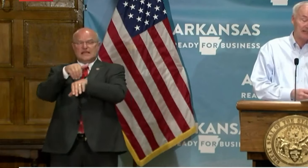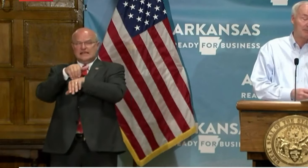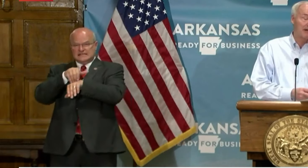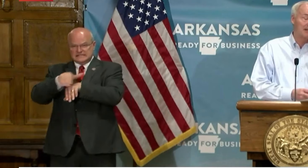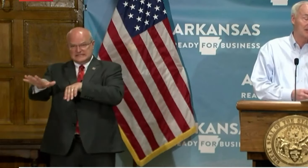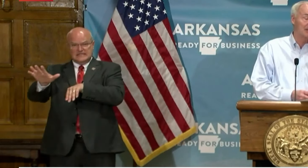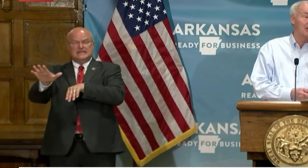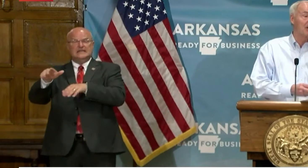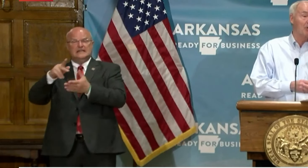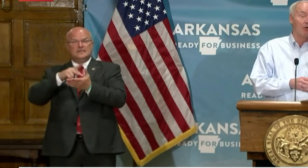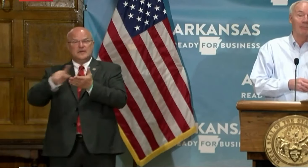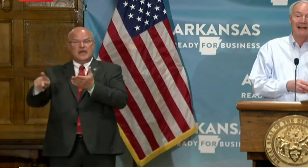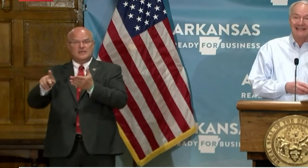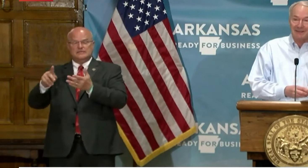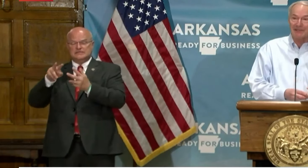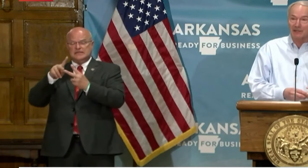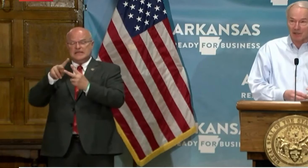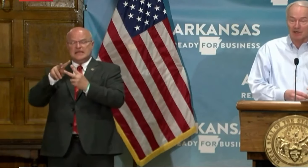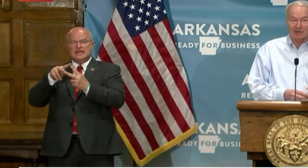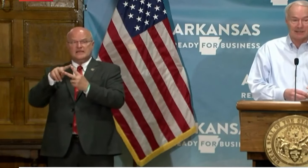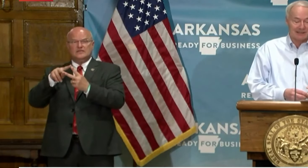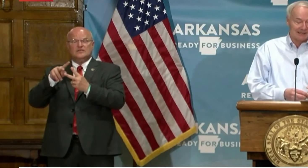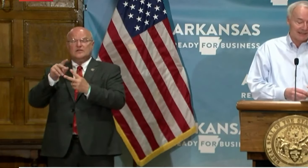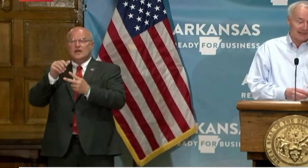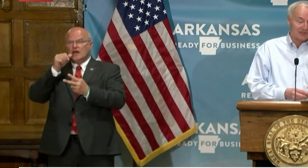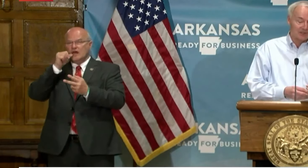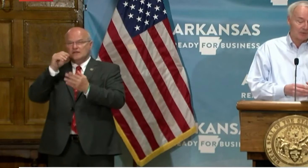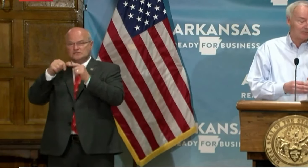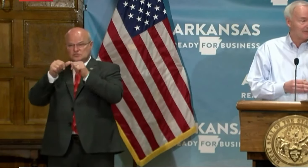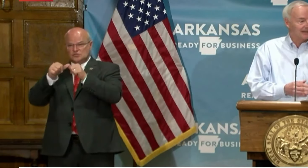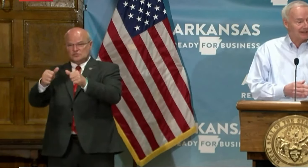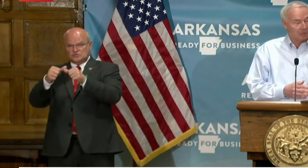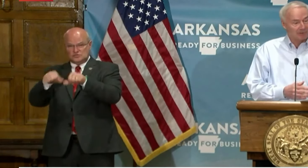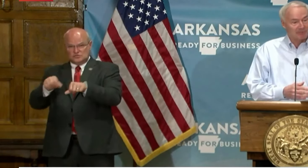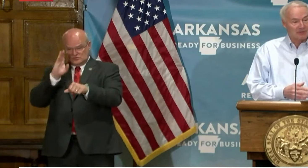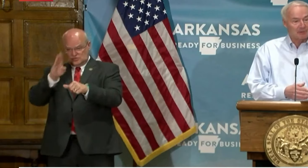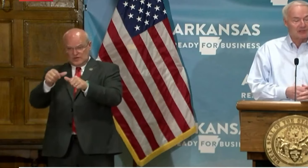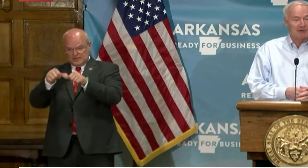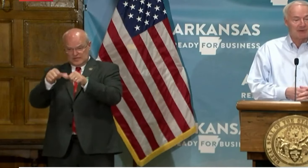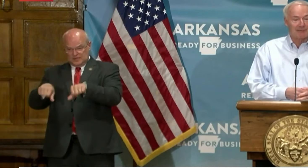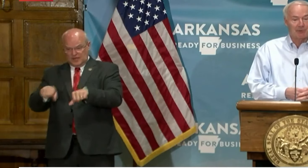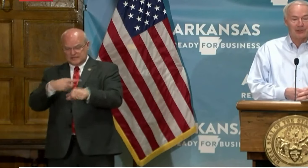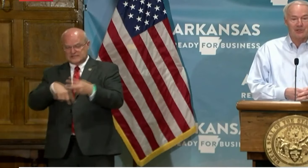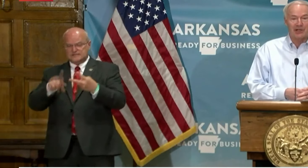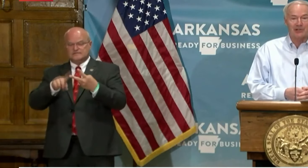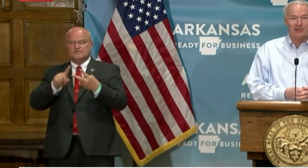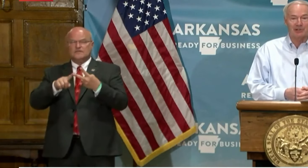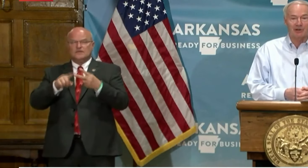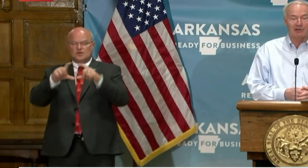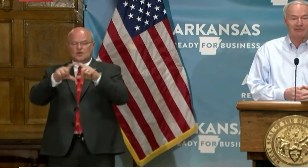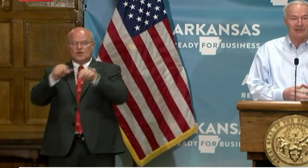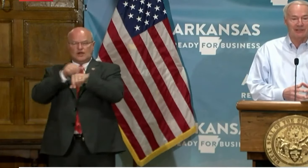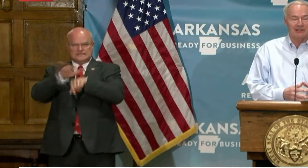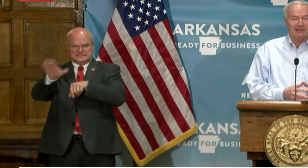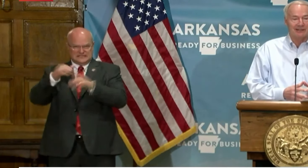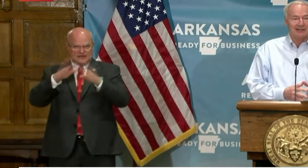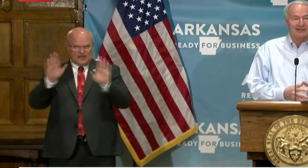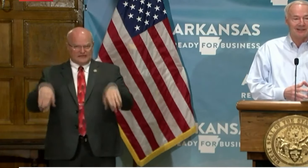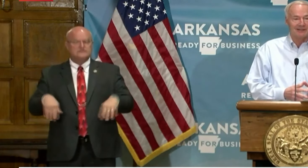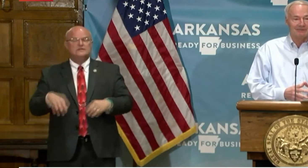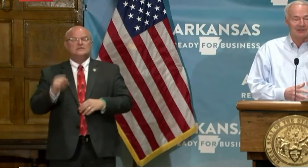by direct deposit or by debit card. And so I want to express my appreciation to all of